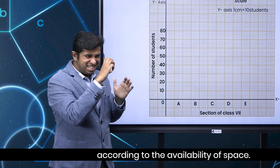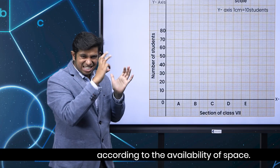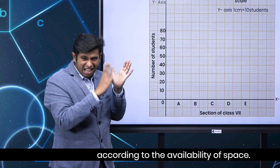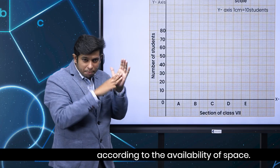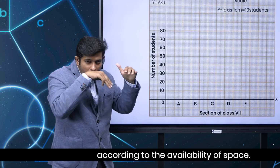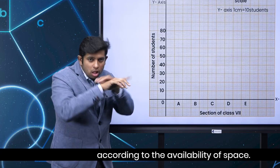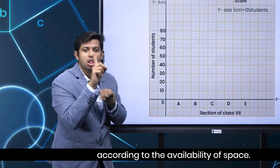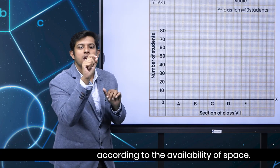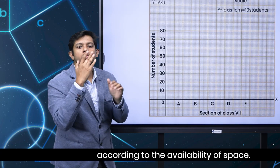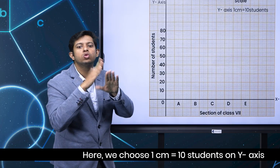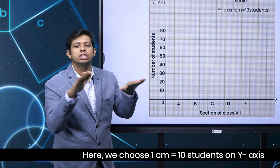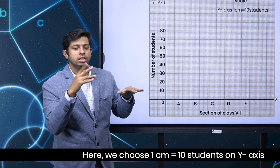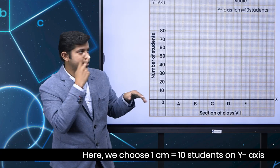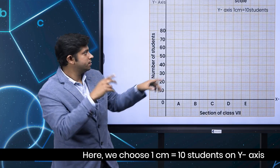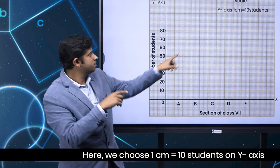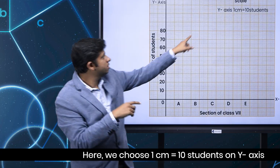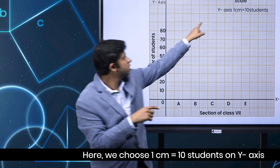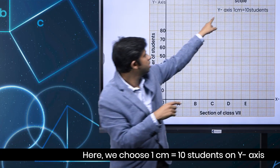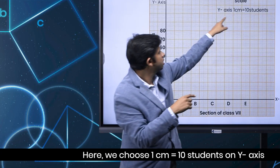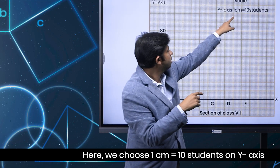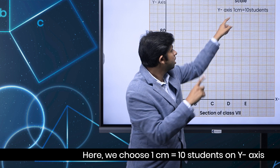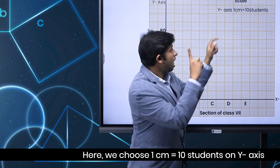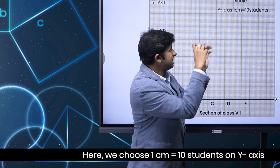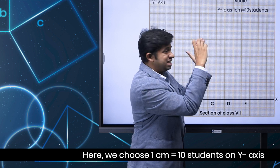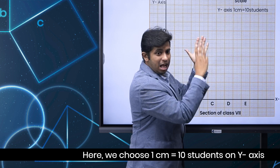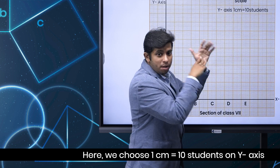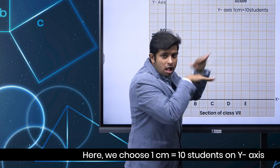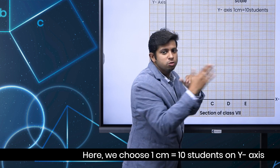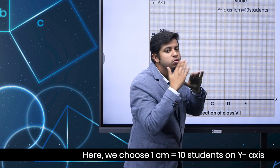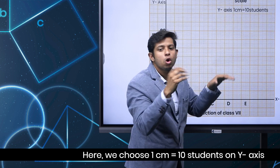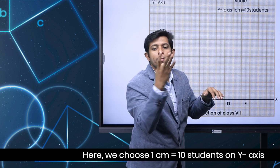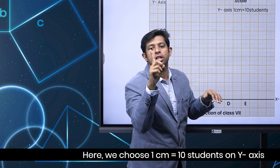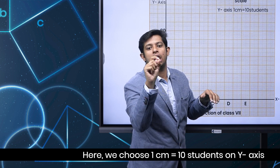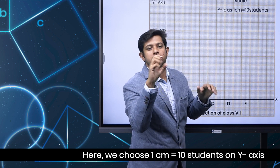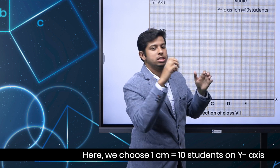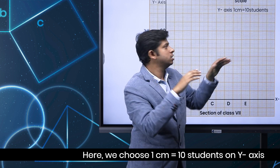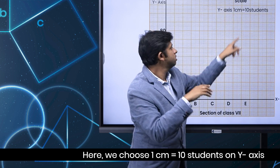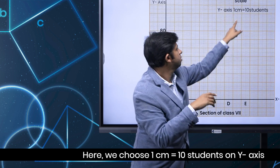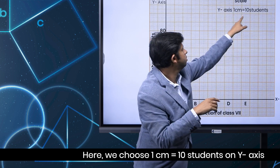space. Here we choose 1 centimeter equals to 10 students on y-axis.